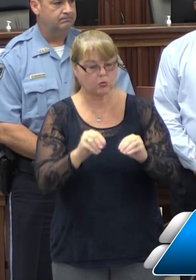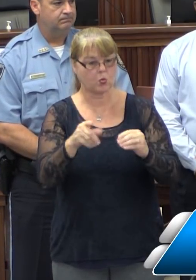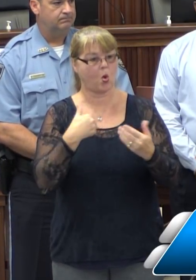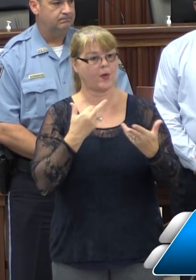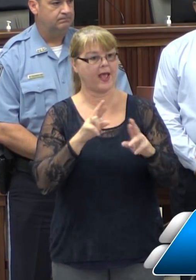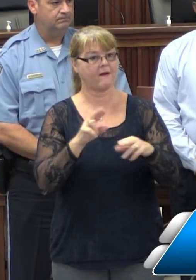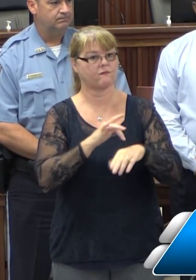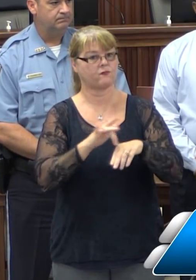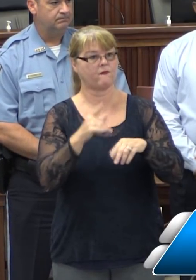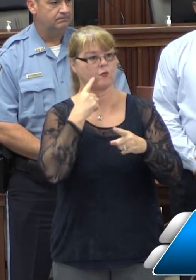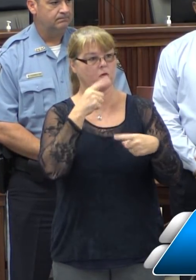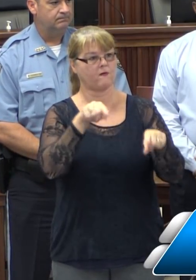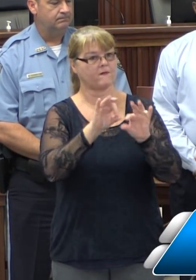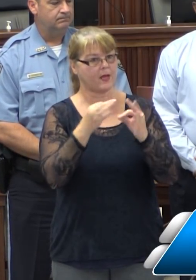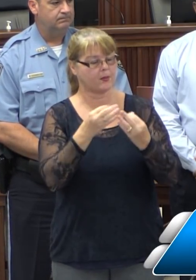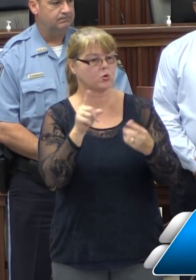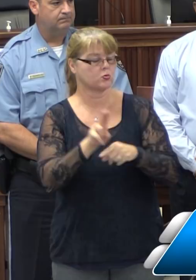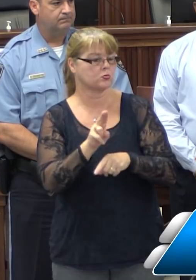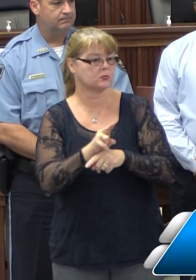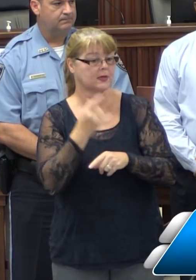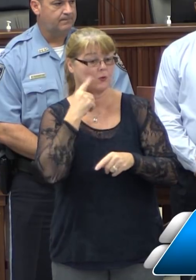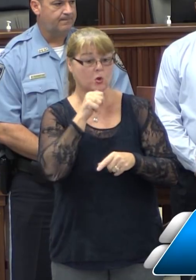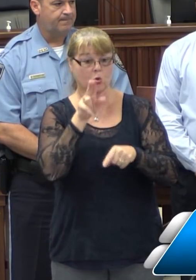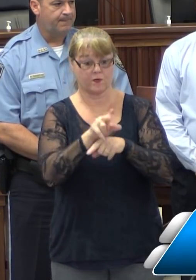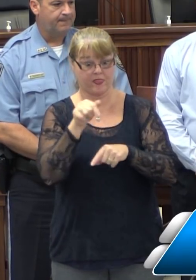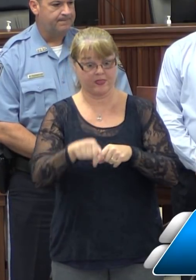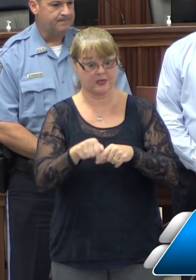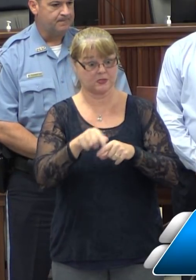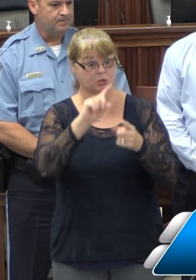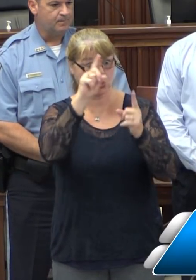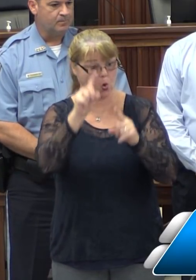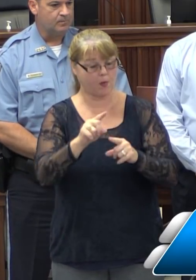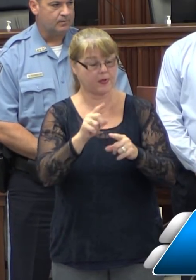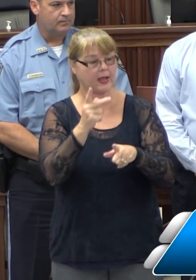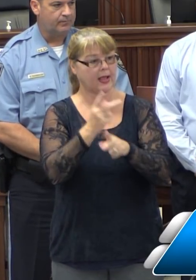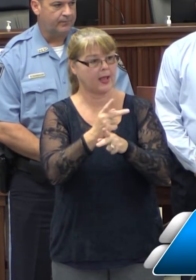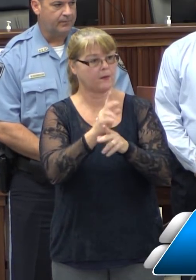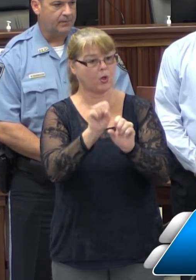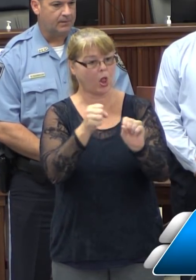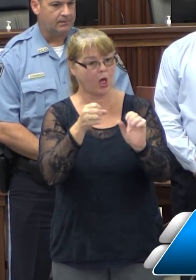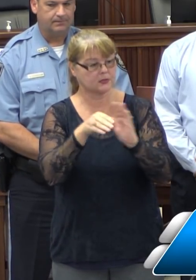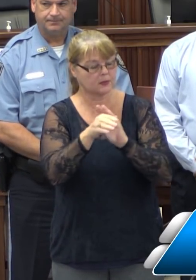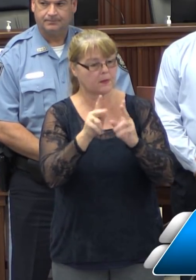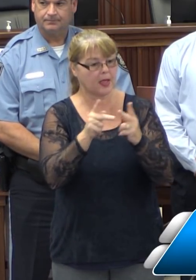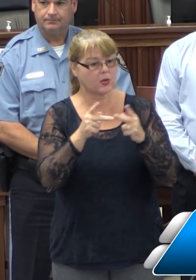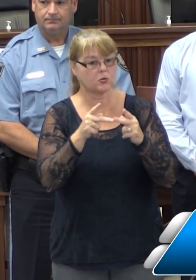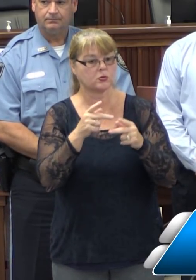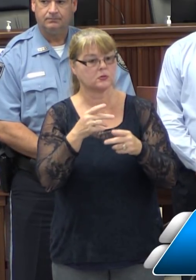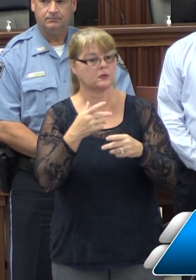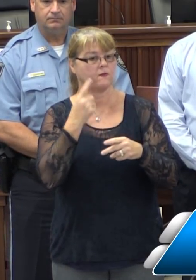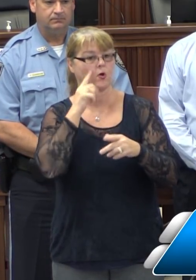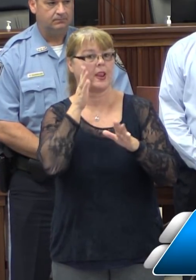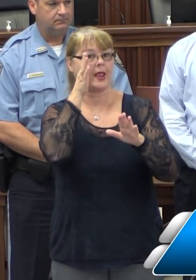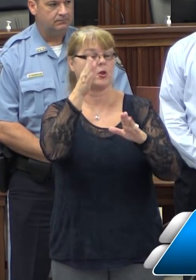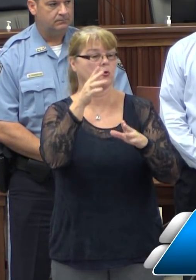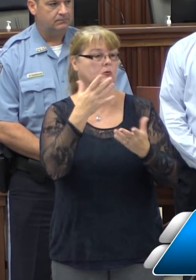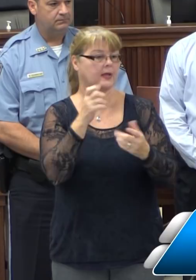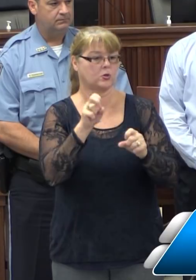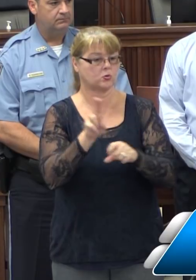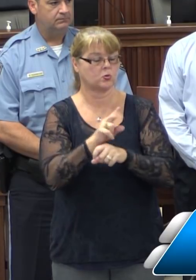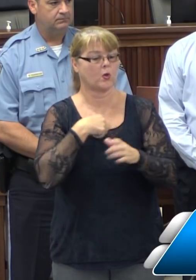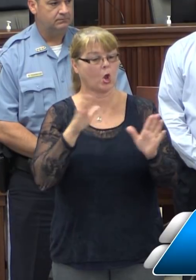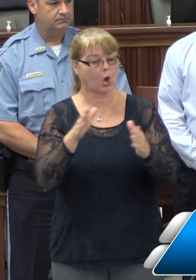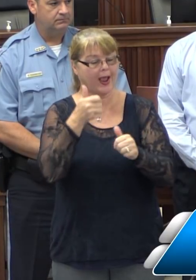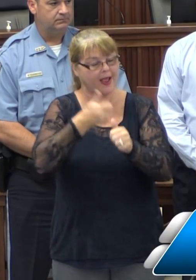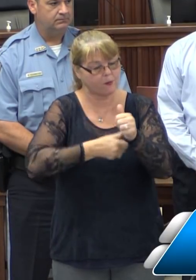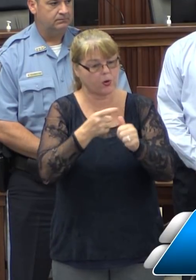disaster kit available to you. If we don't use it for this particular storm, you can put it in a closet and you can have it for the next storm. So that's something that we encourage everybody to